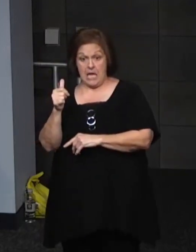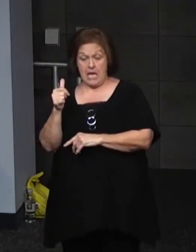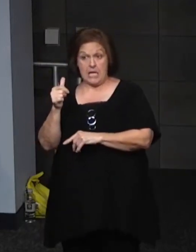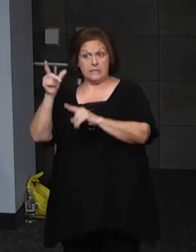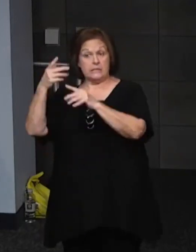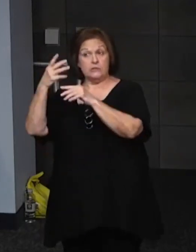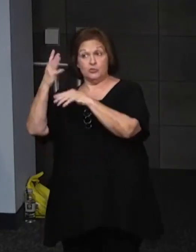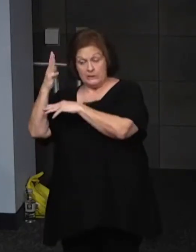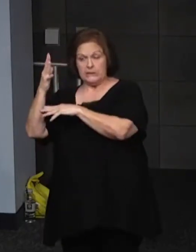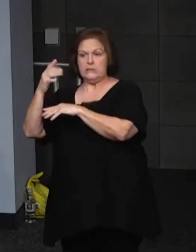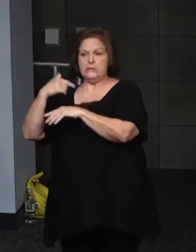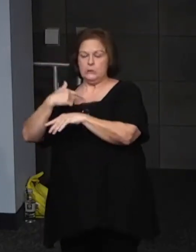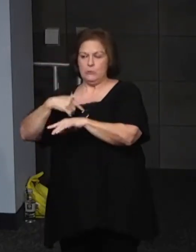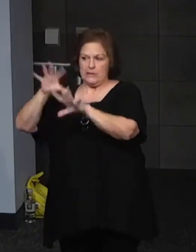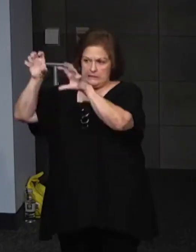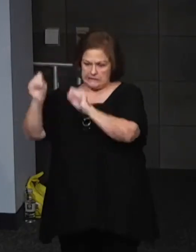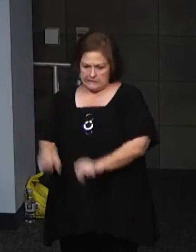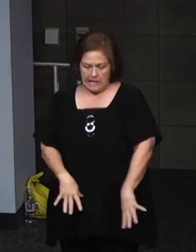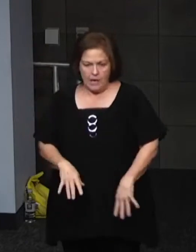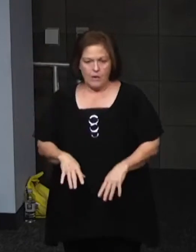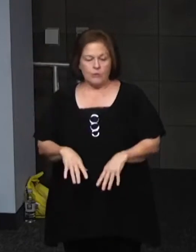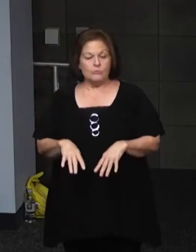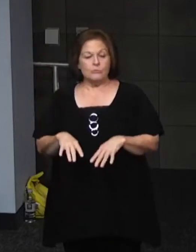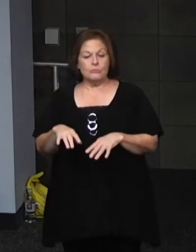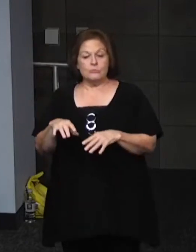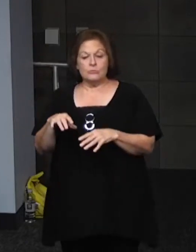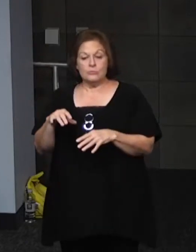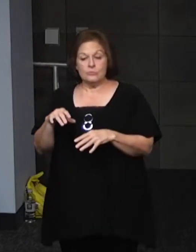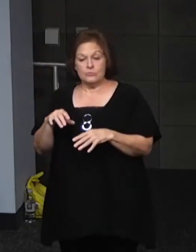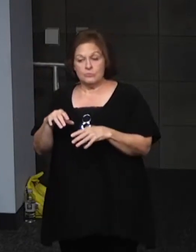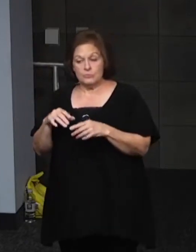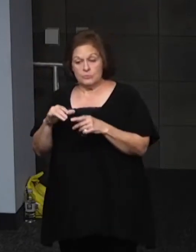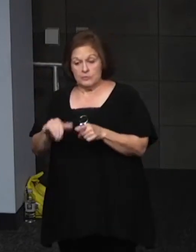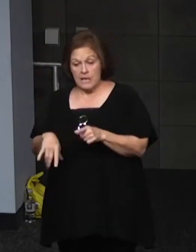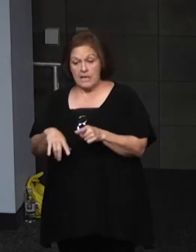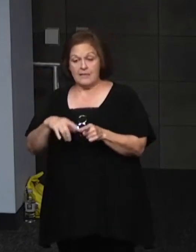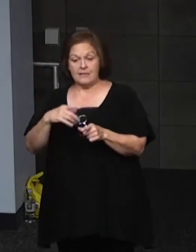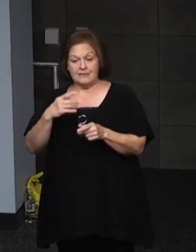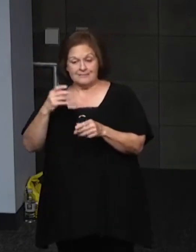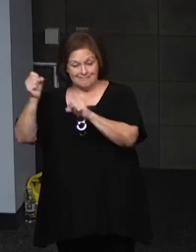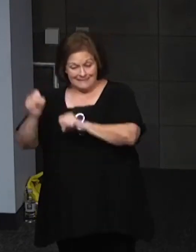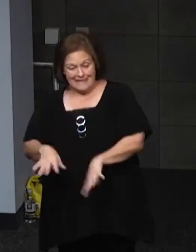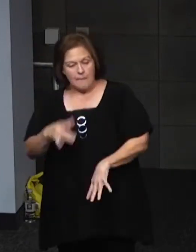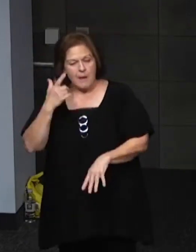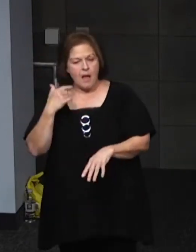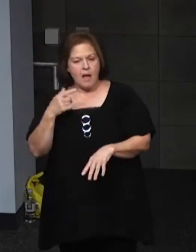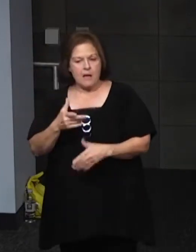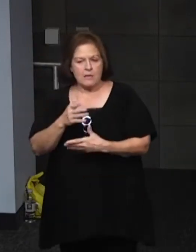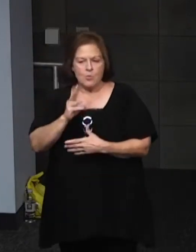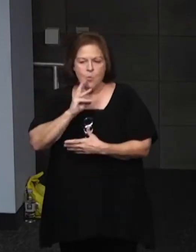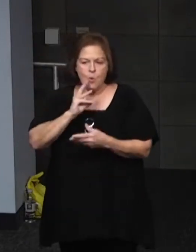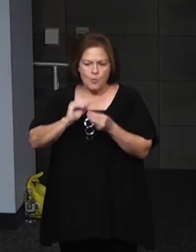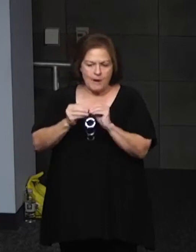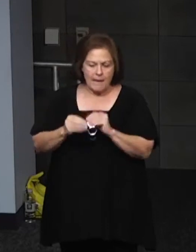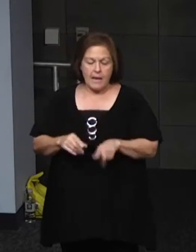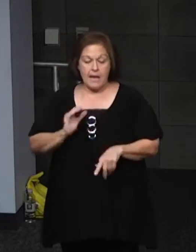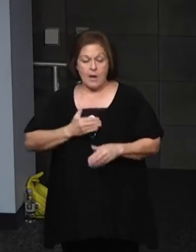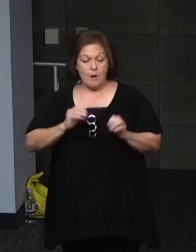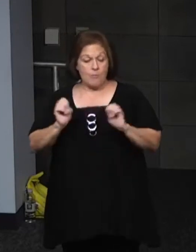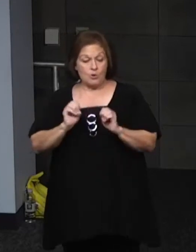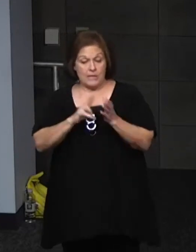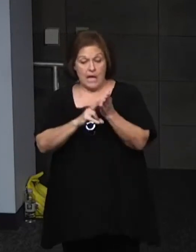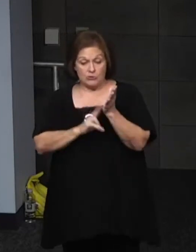of trees. They cleared 2 of those were related to water repairs that we need to get done. Our emergency contractor